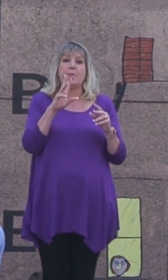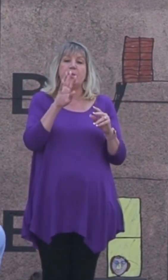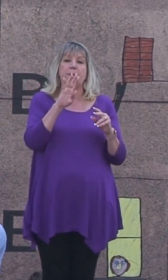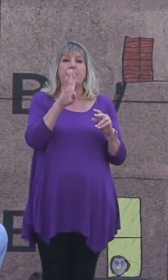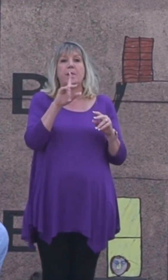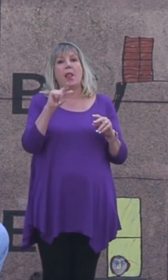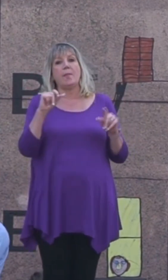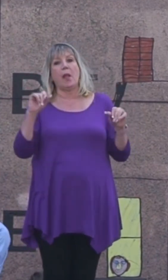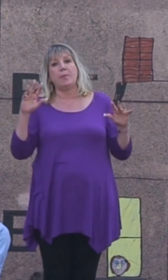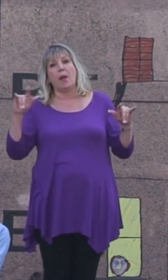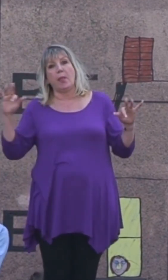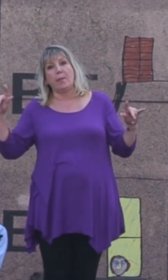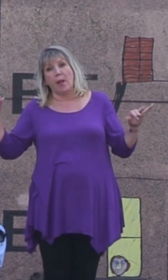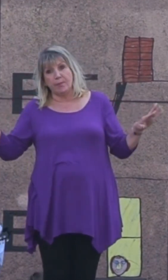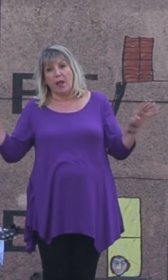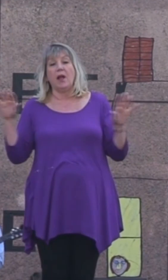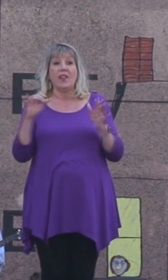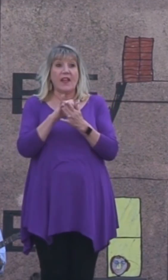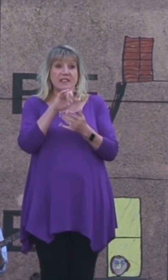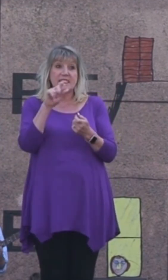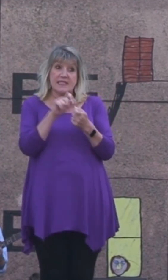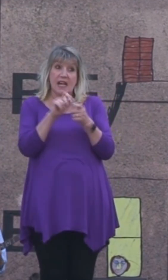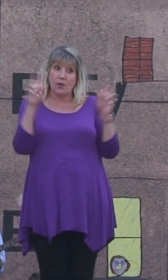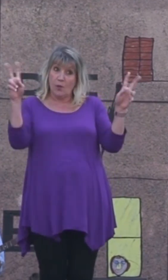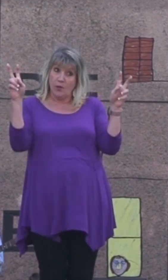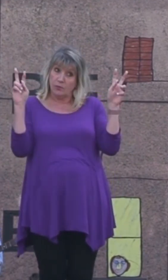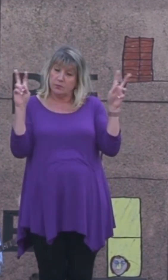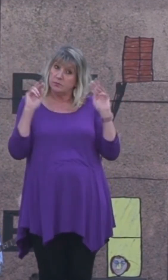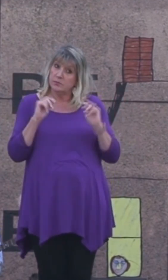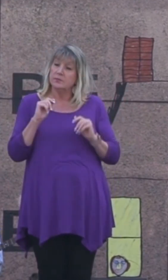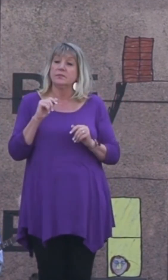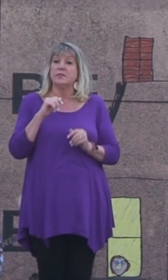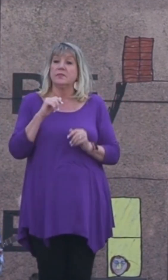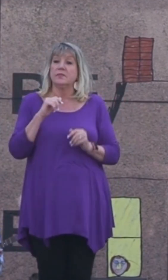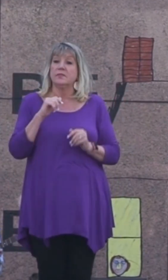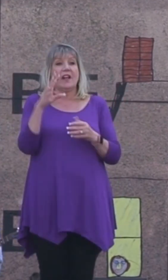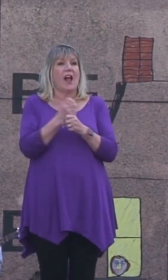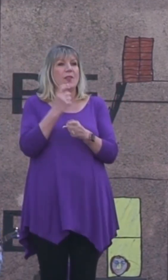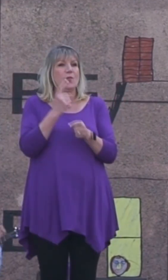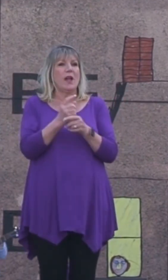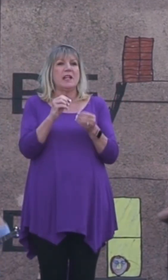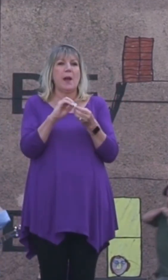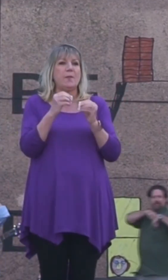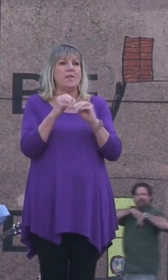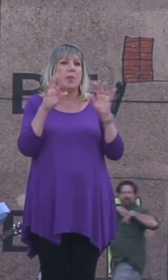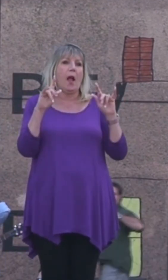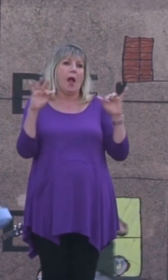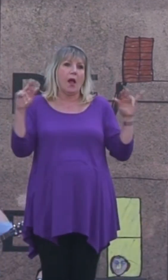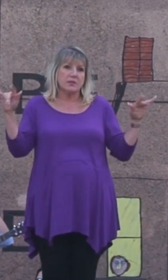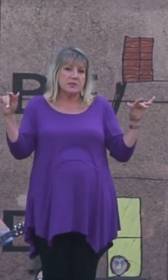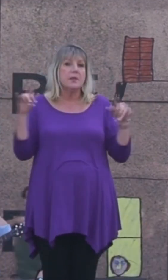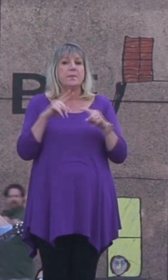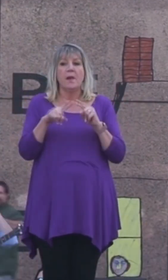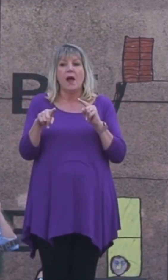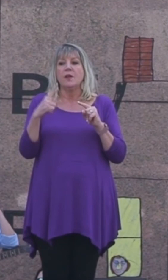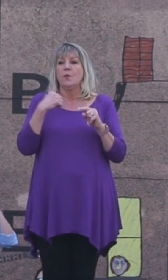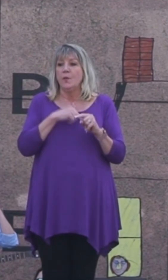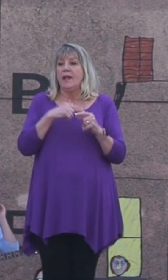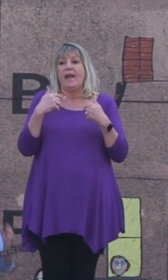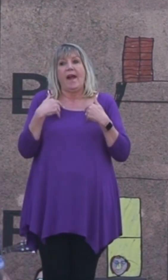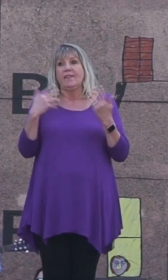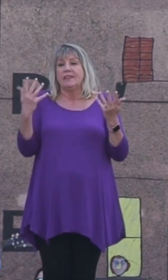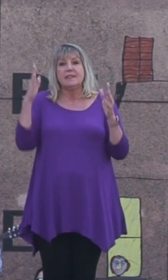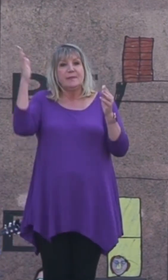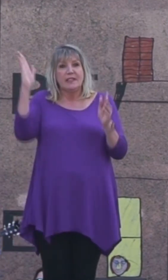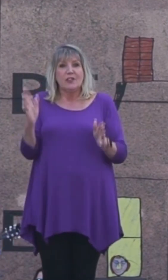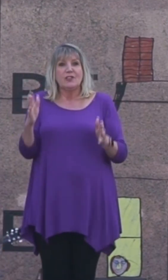blah, blah at NC. That's an exact quote. I don't know if I got the right number of blahs right, but so we have